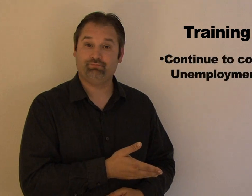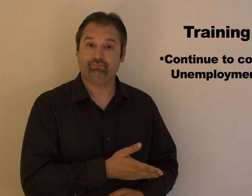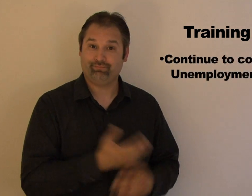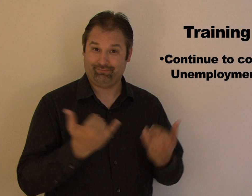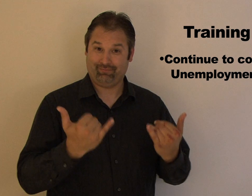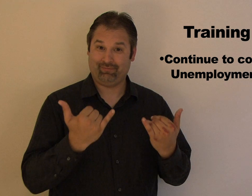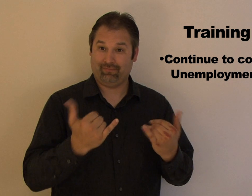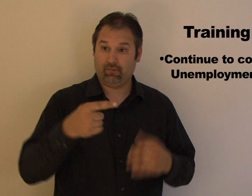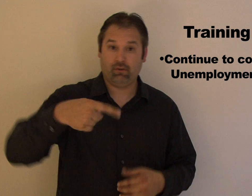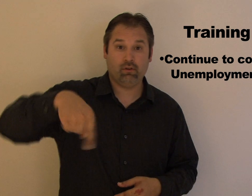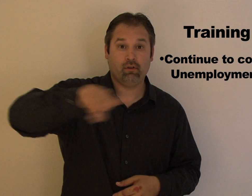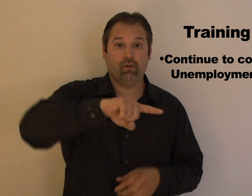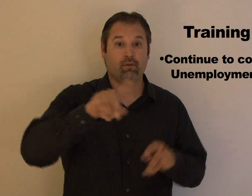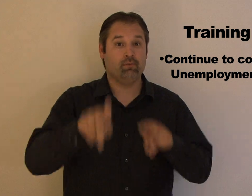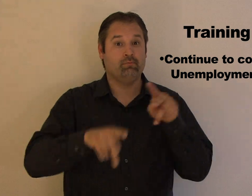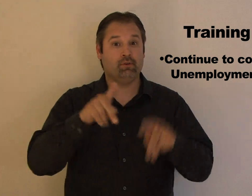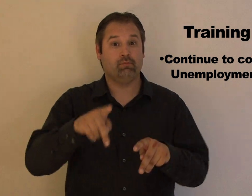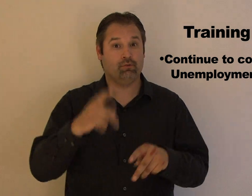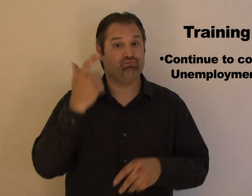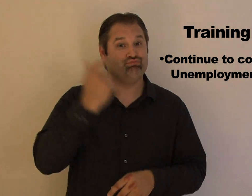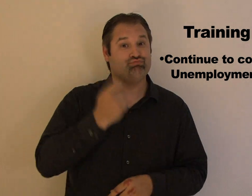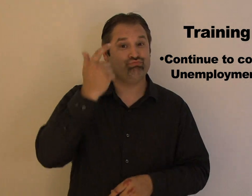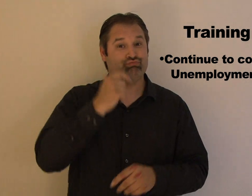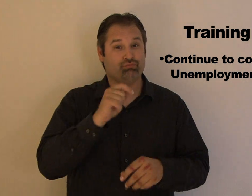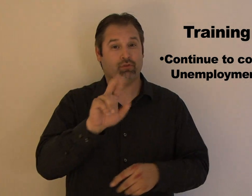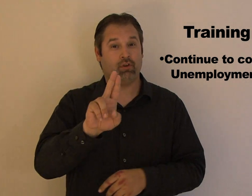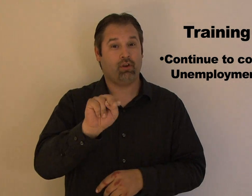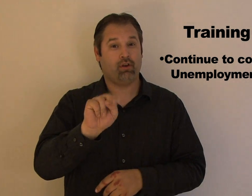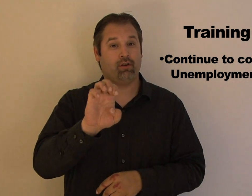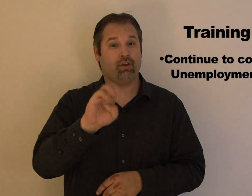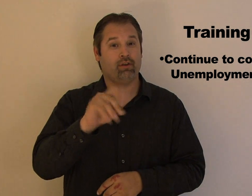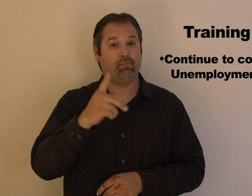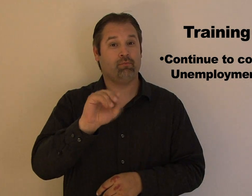Currently, unemployment will allow you to go to school and collect unemployment.